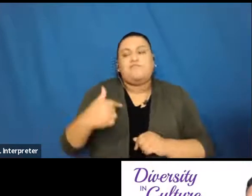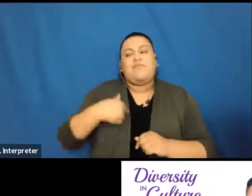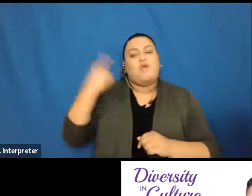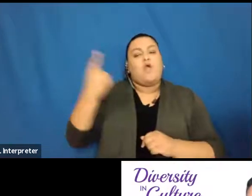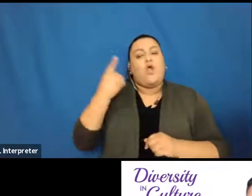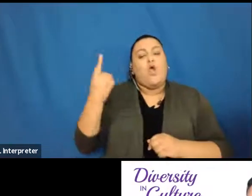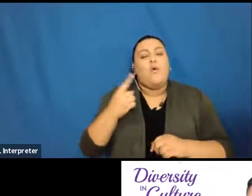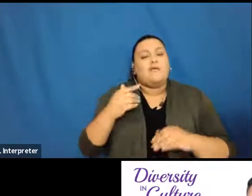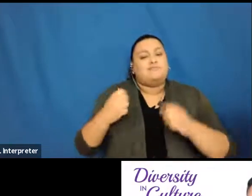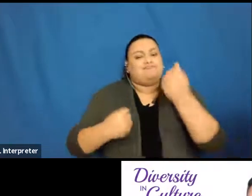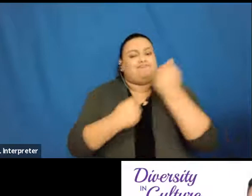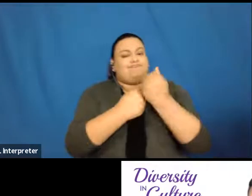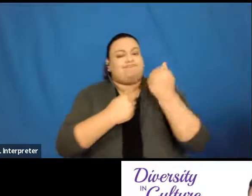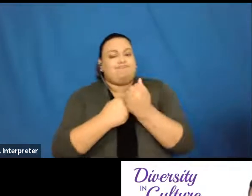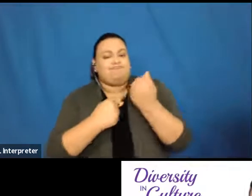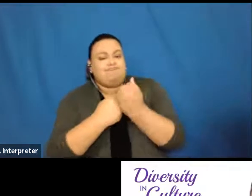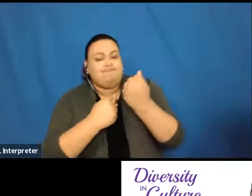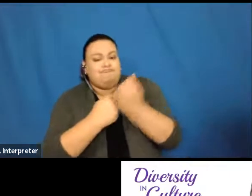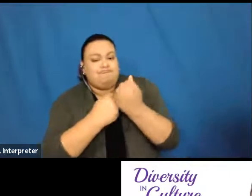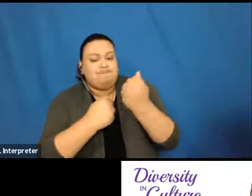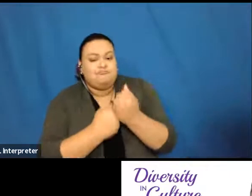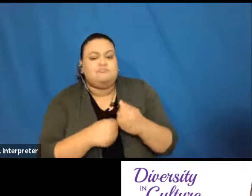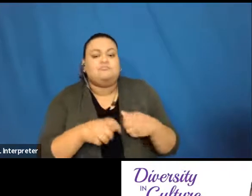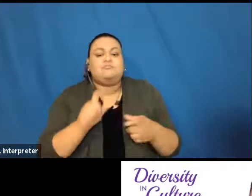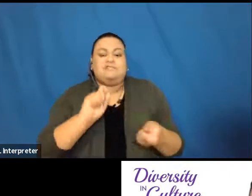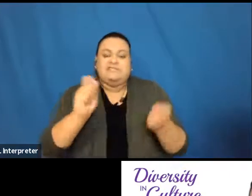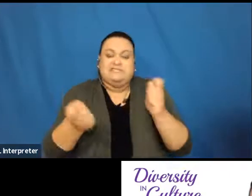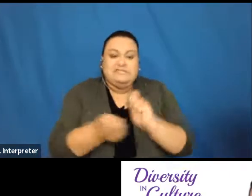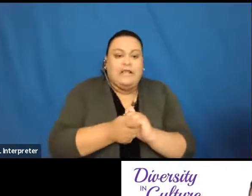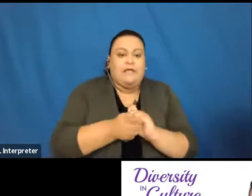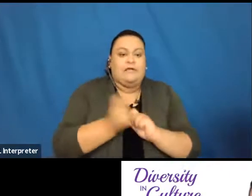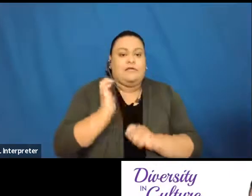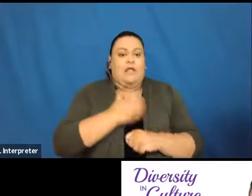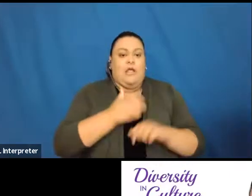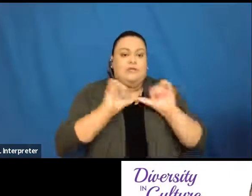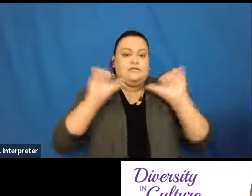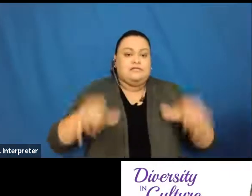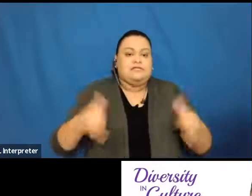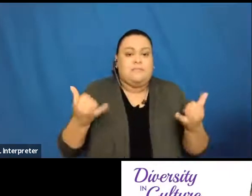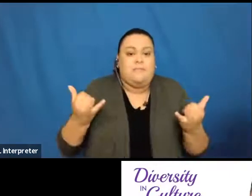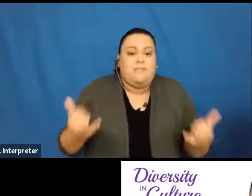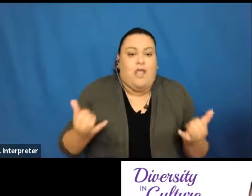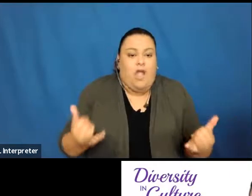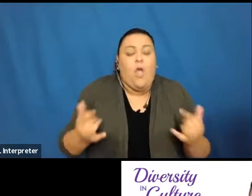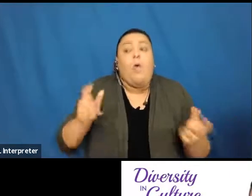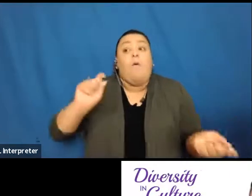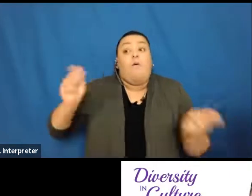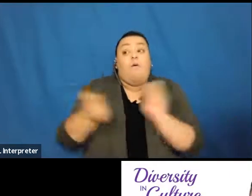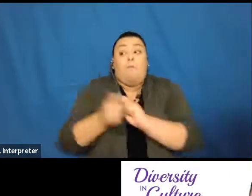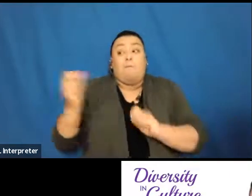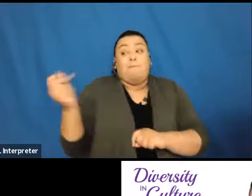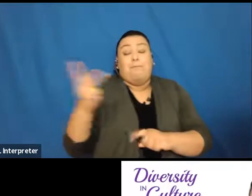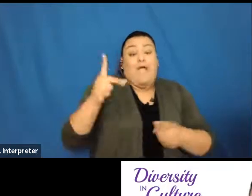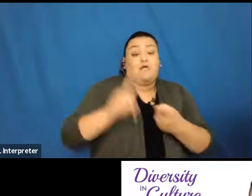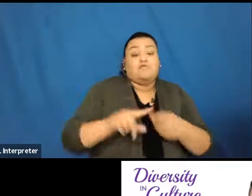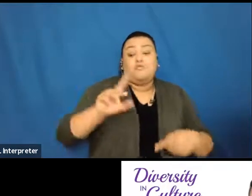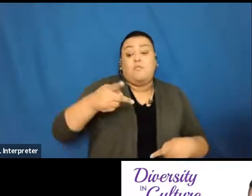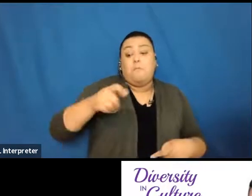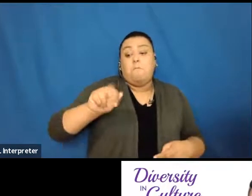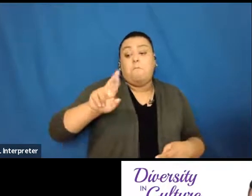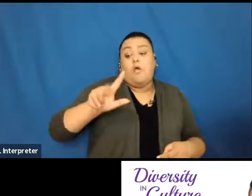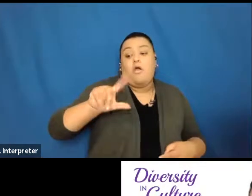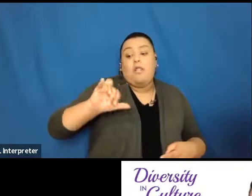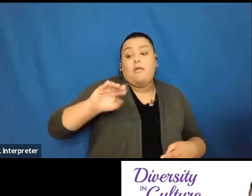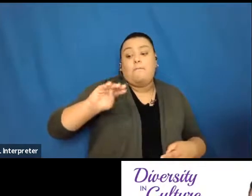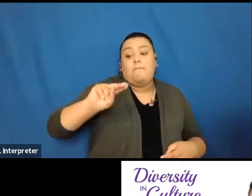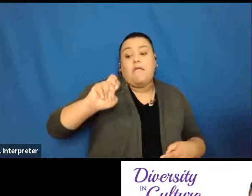the change the system we got now, that we go back to the parliamentary system in Europe, for example. A parliamentary system that